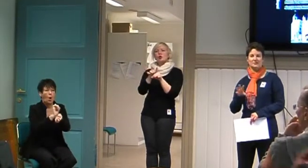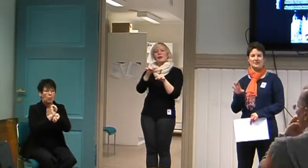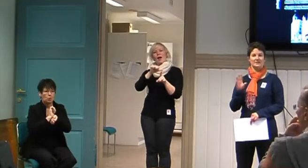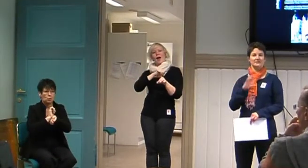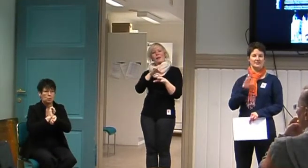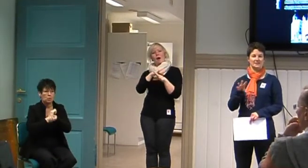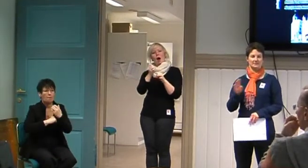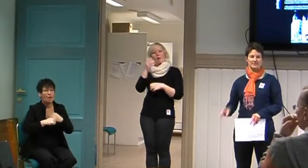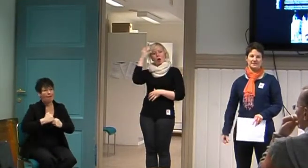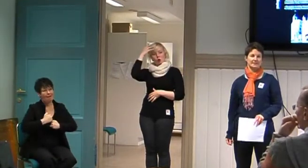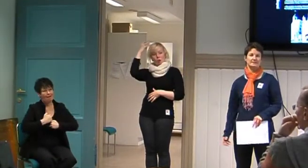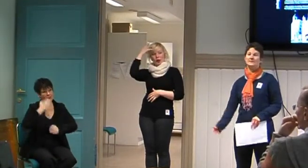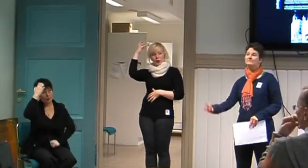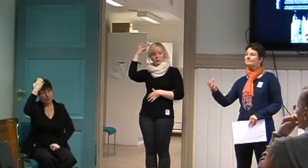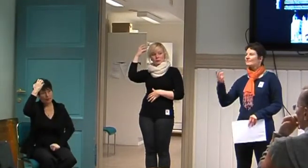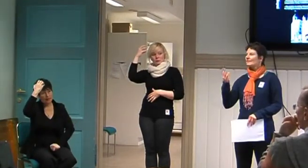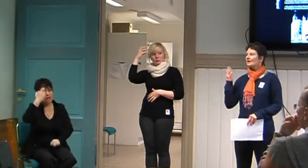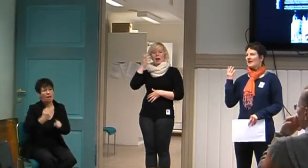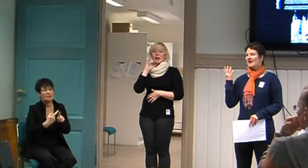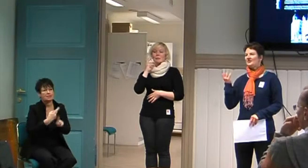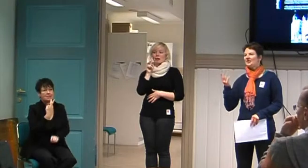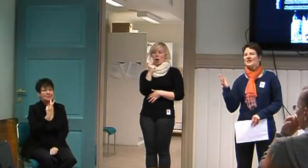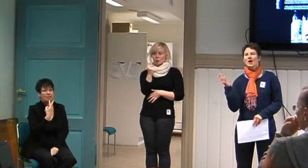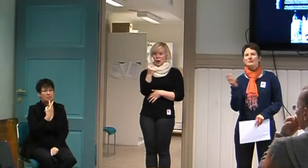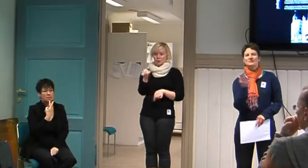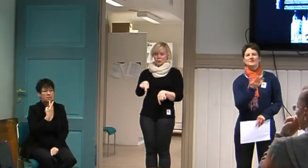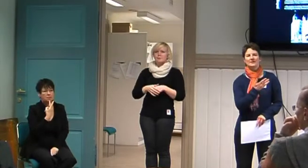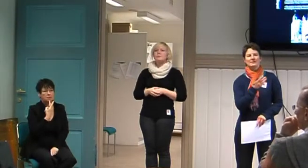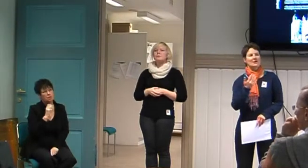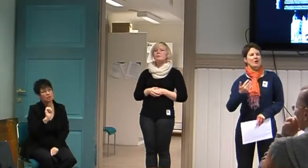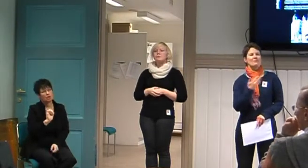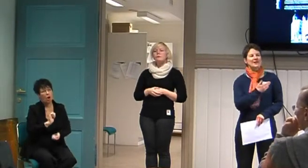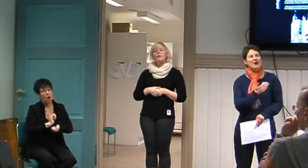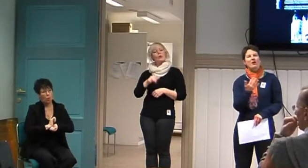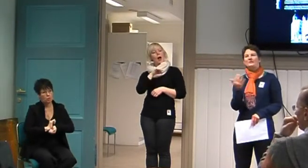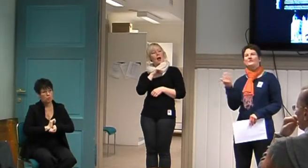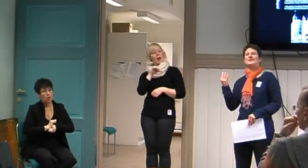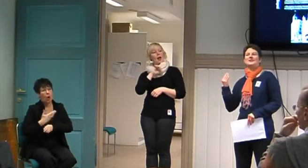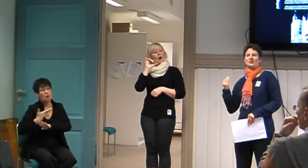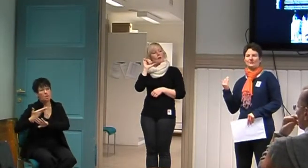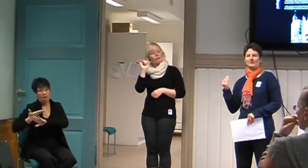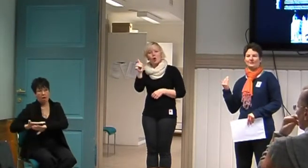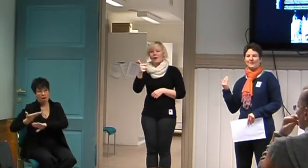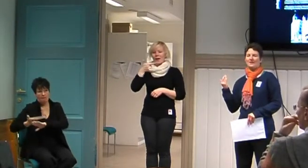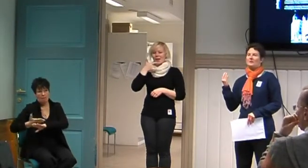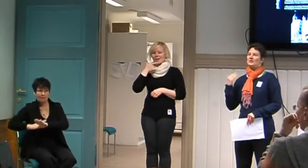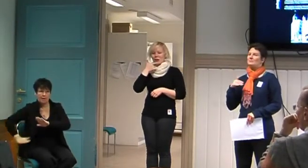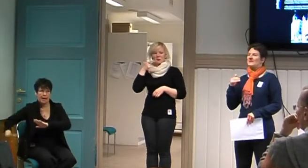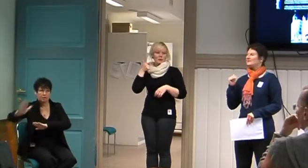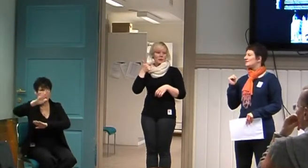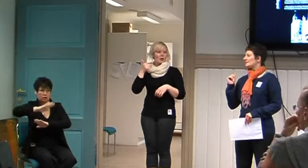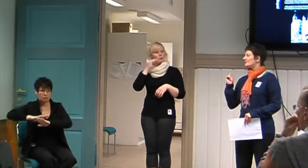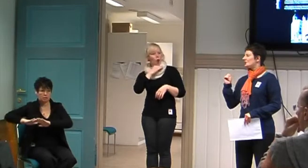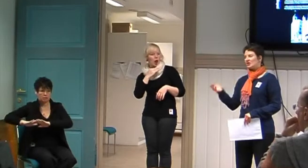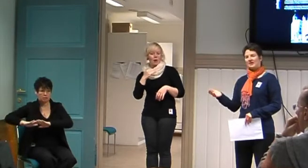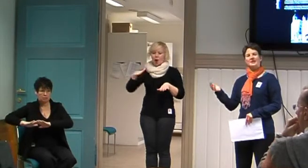present Queen, Queen Elizabeth II. She owns them on behalf of the nation, which